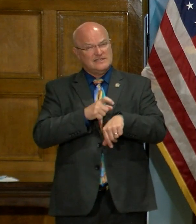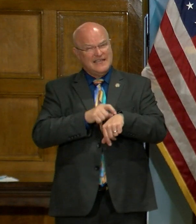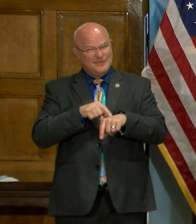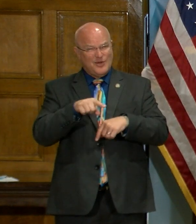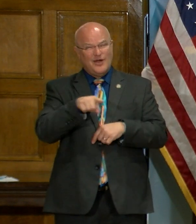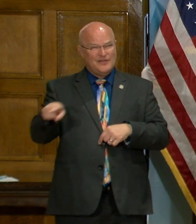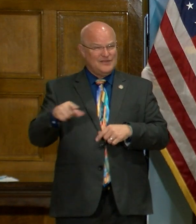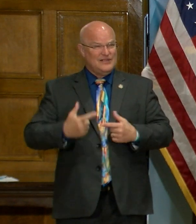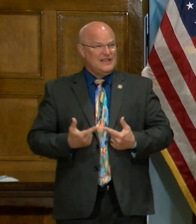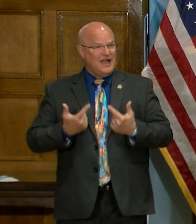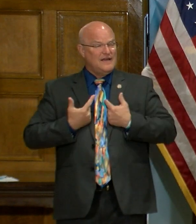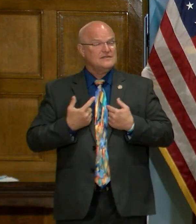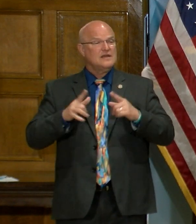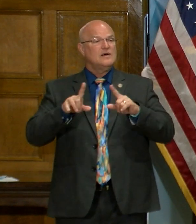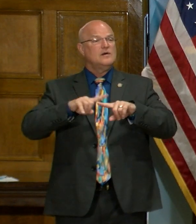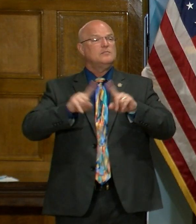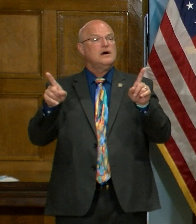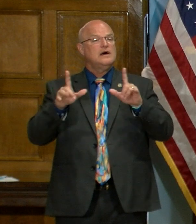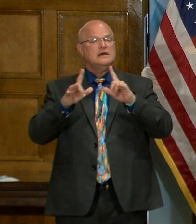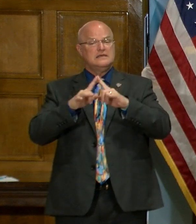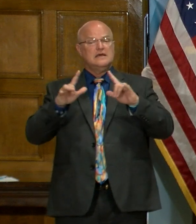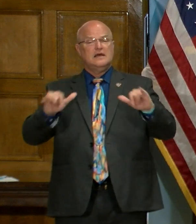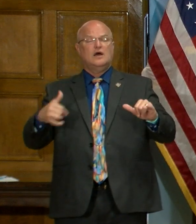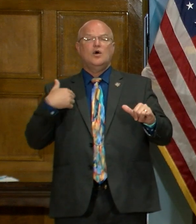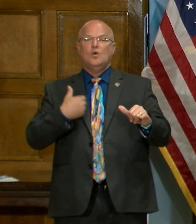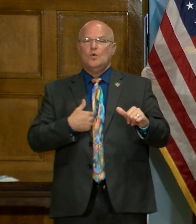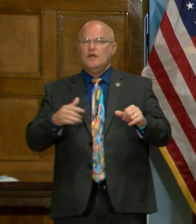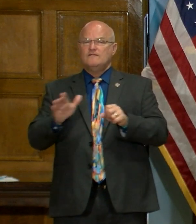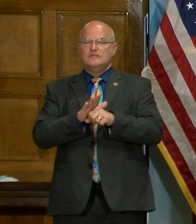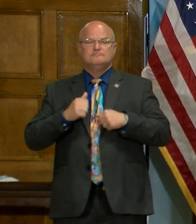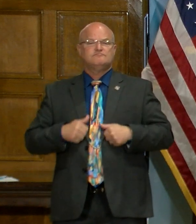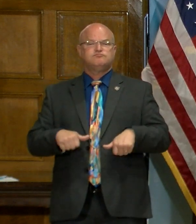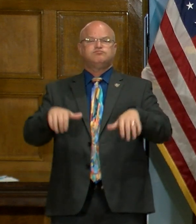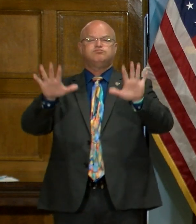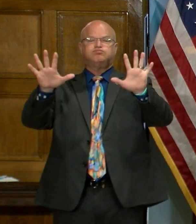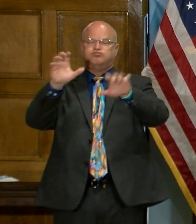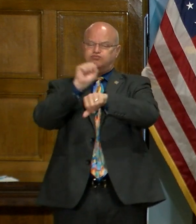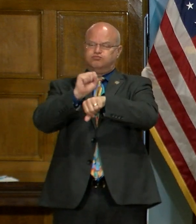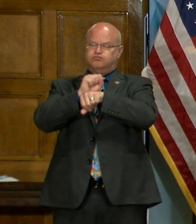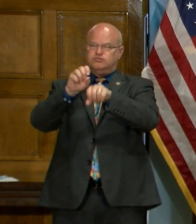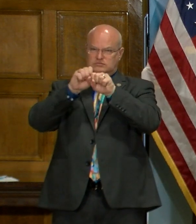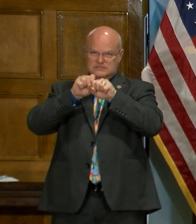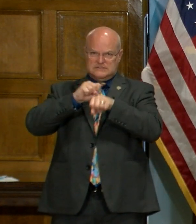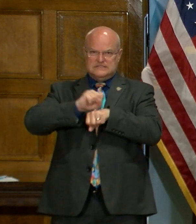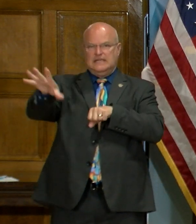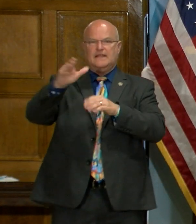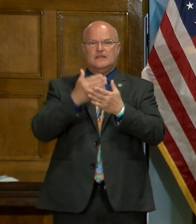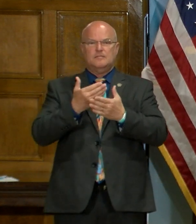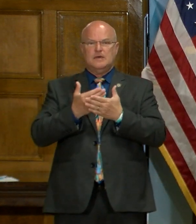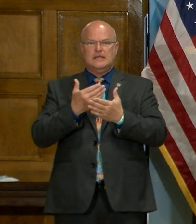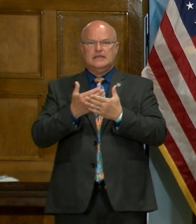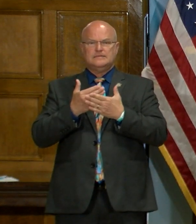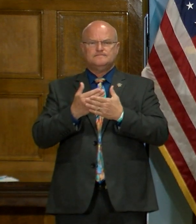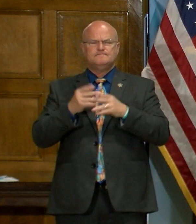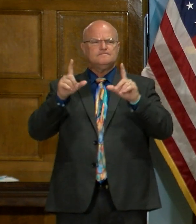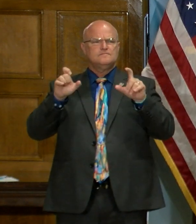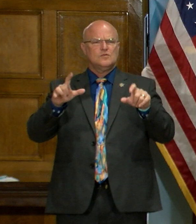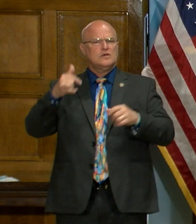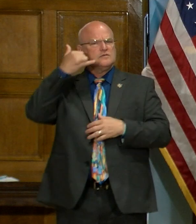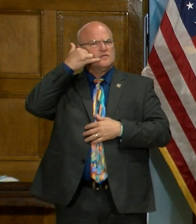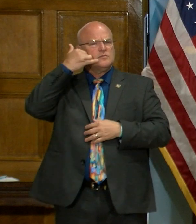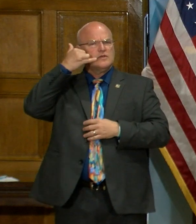on them, but at the same time that we're fully dedicated to getting that money out to them. Is there any